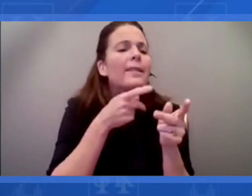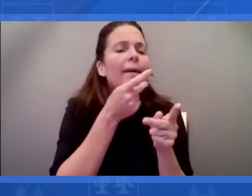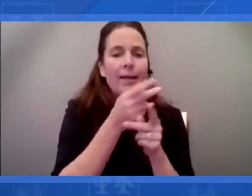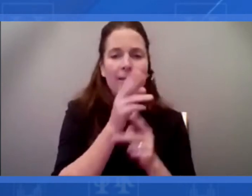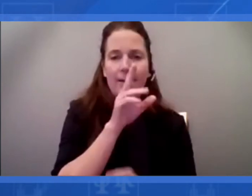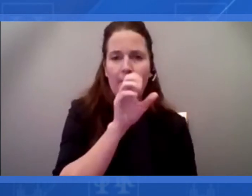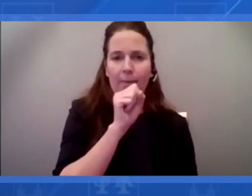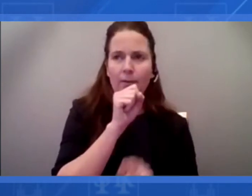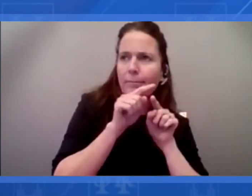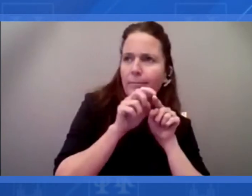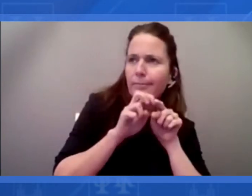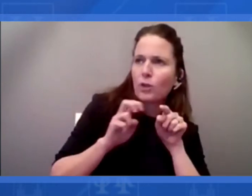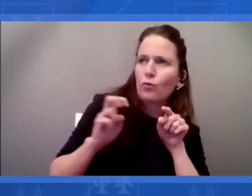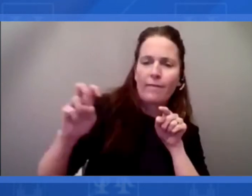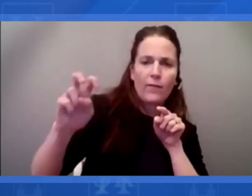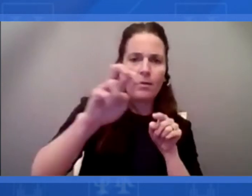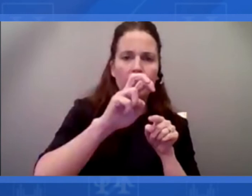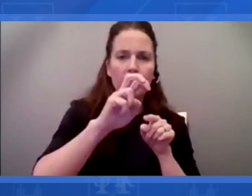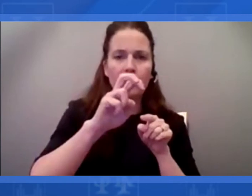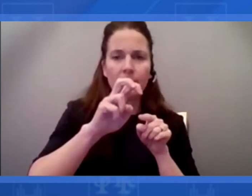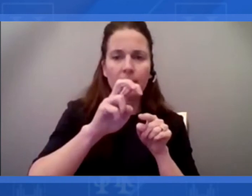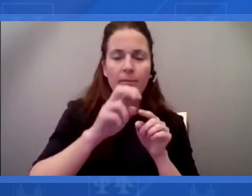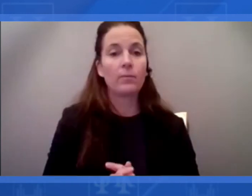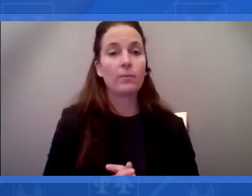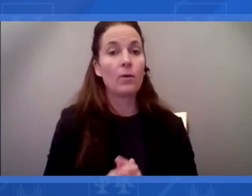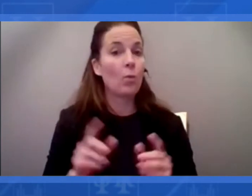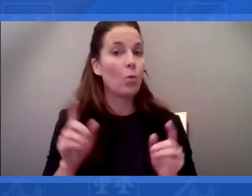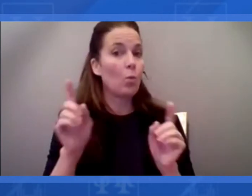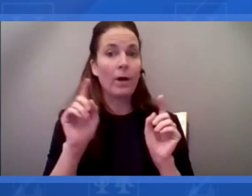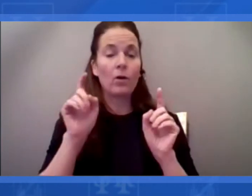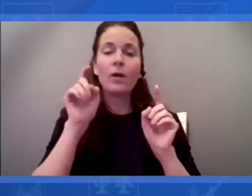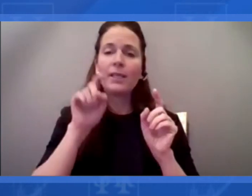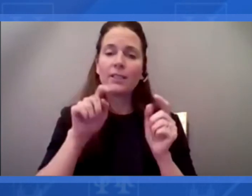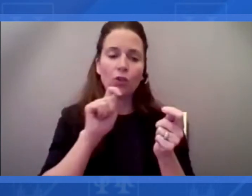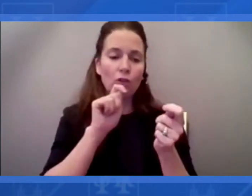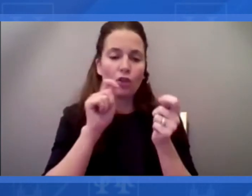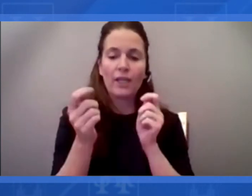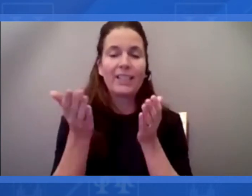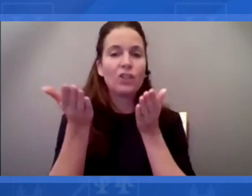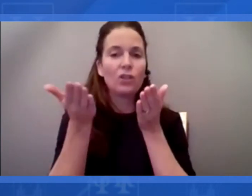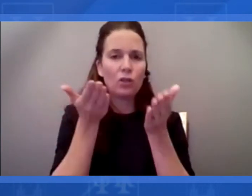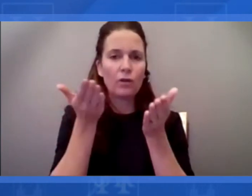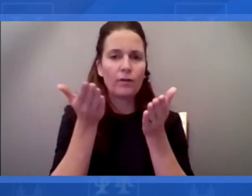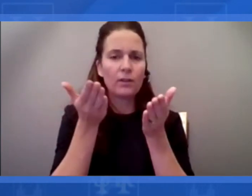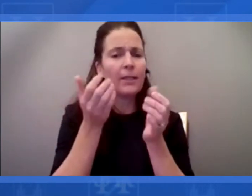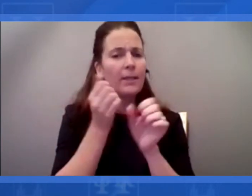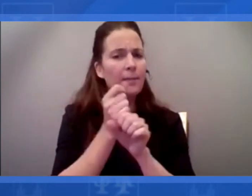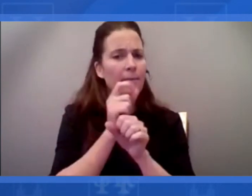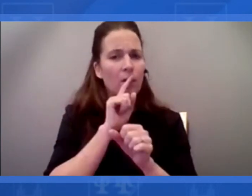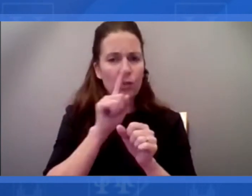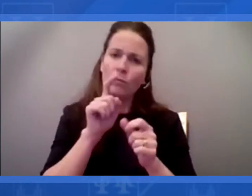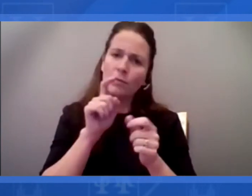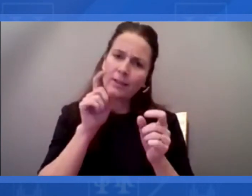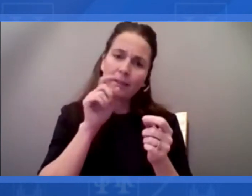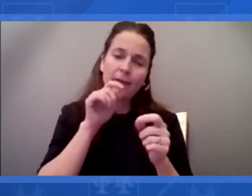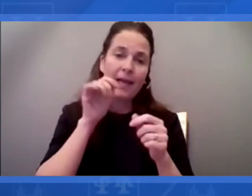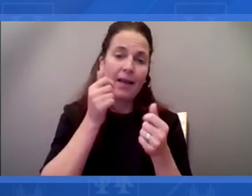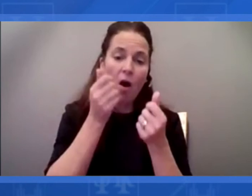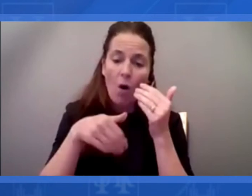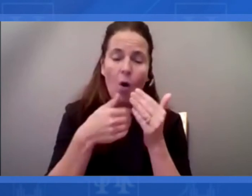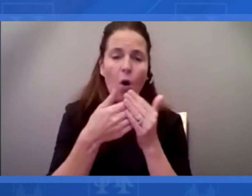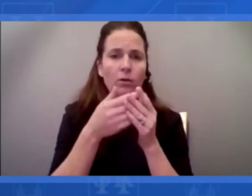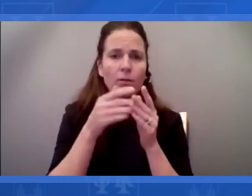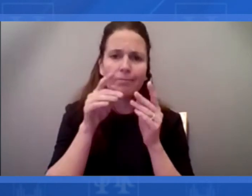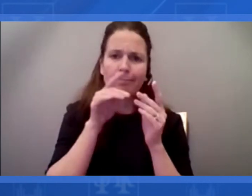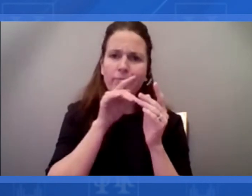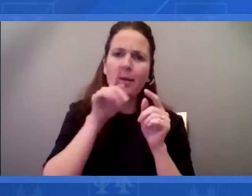which route, and also where we need to adjust service to meet the demand. While the number